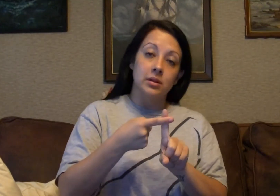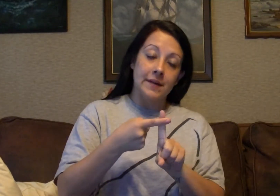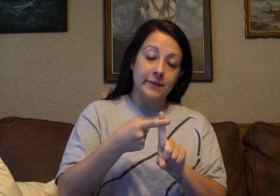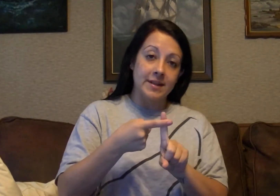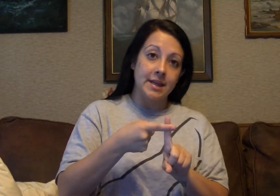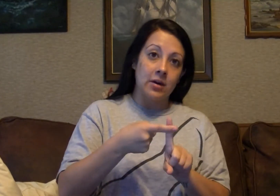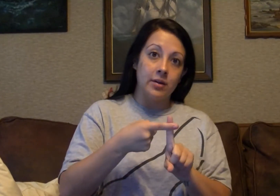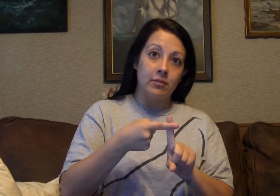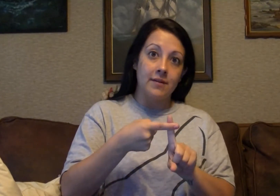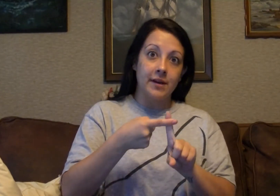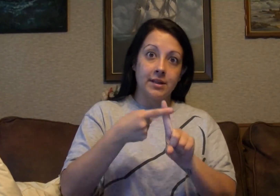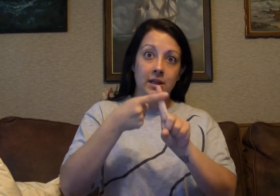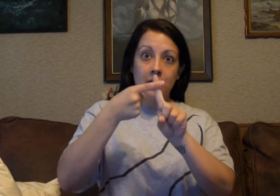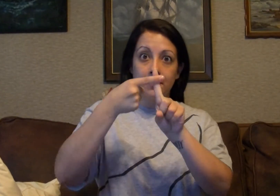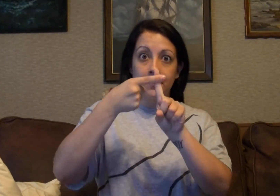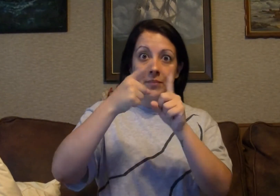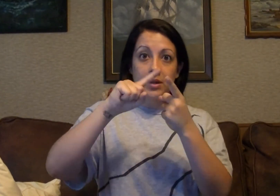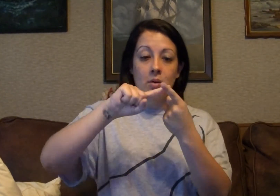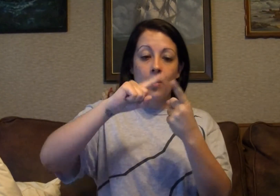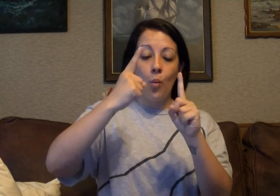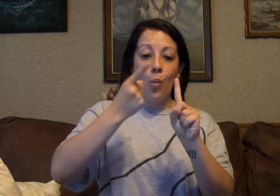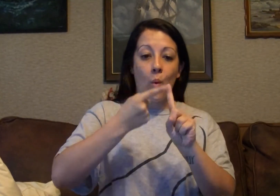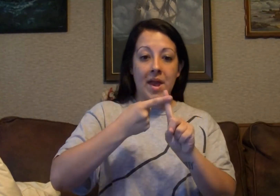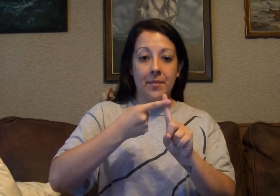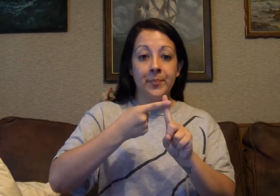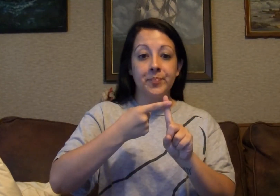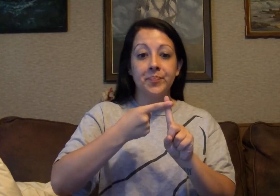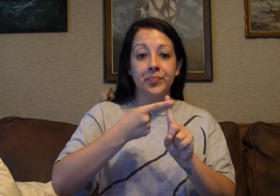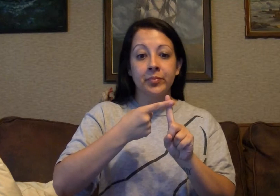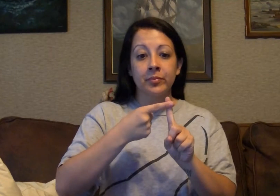left facing out and right facing in. When,